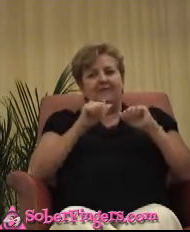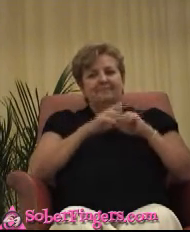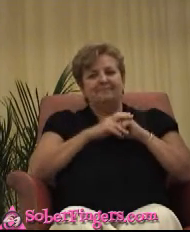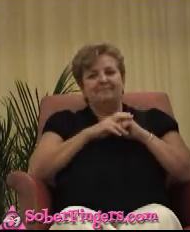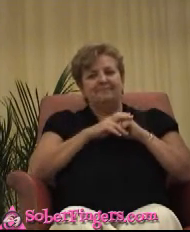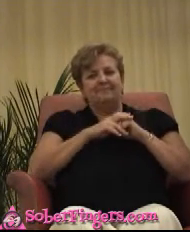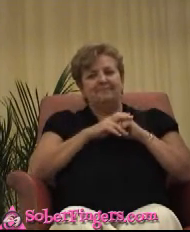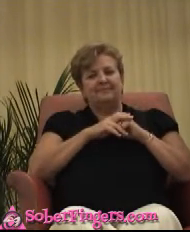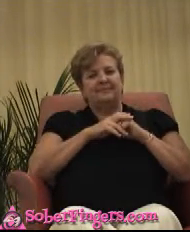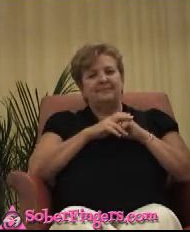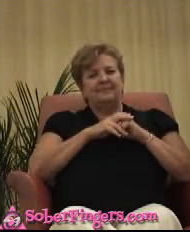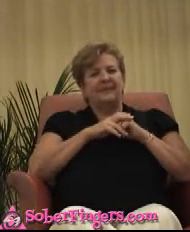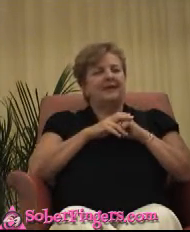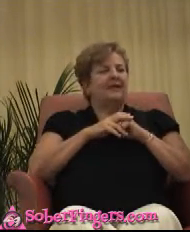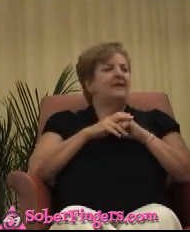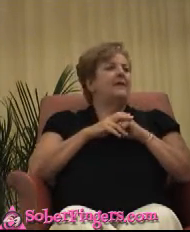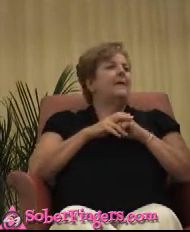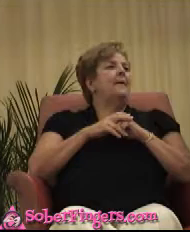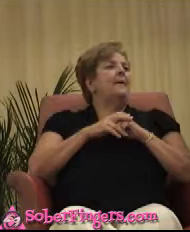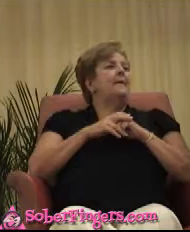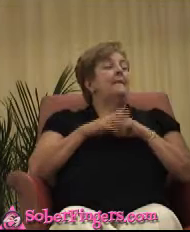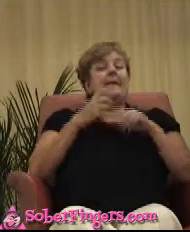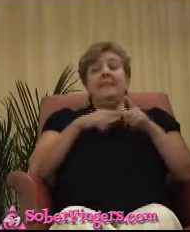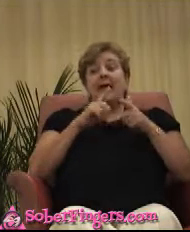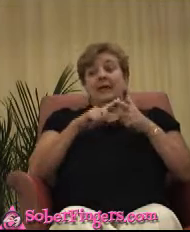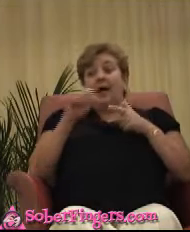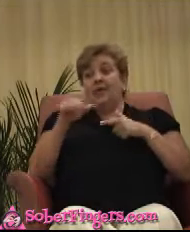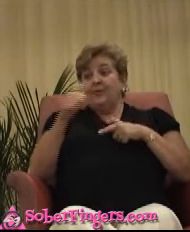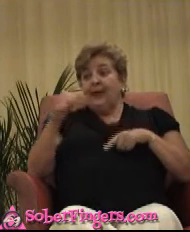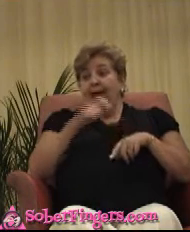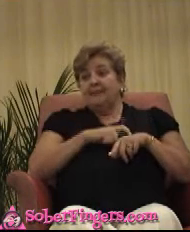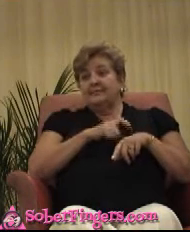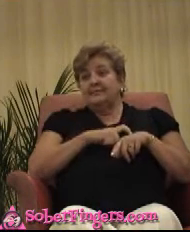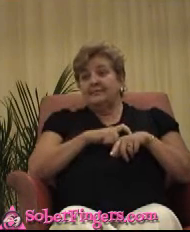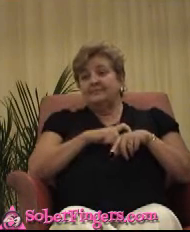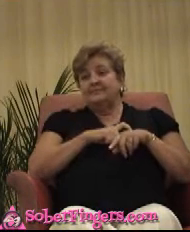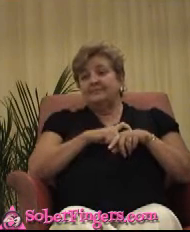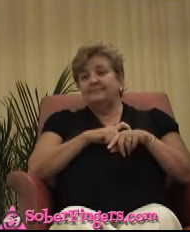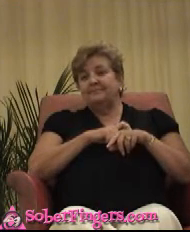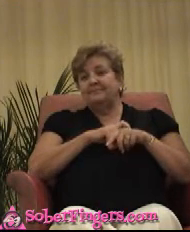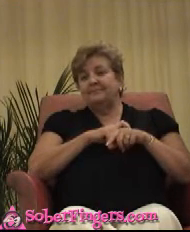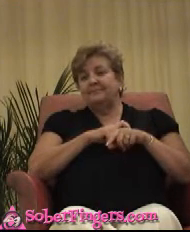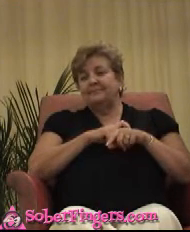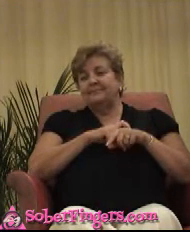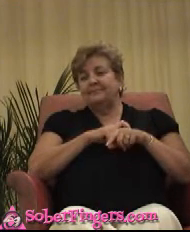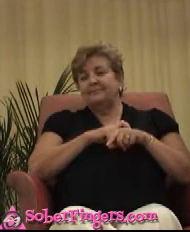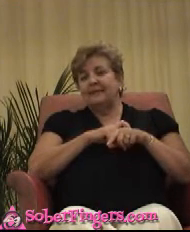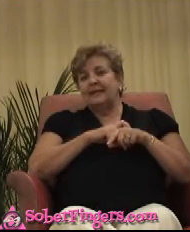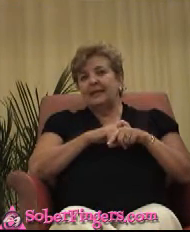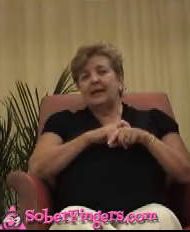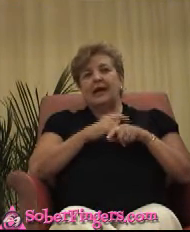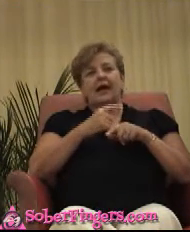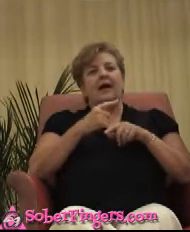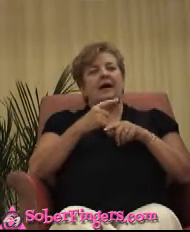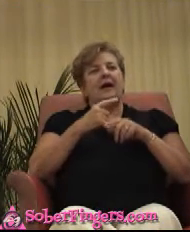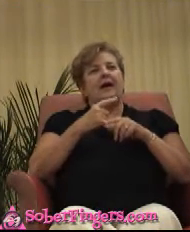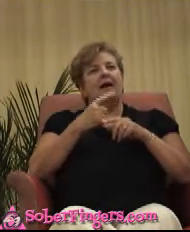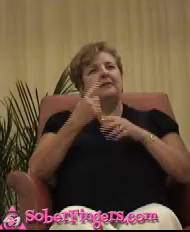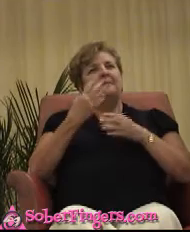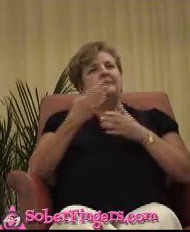this rousing time. Then there were other times I'll be someplace else, maybe the other side would kick in. I think I'll just have a couple